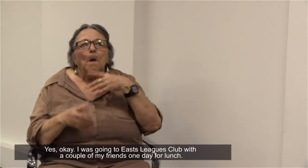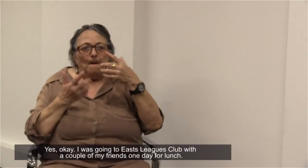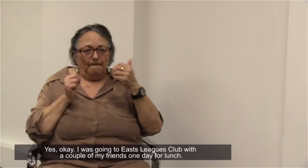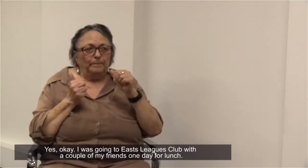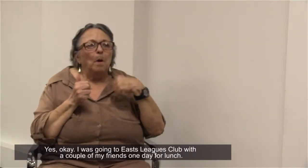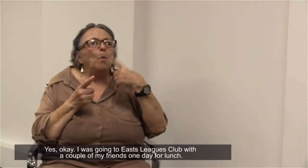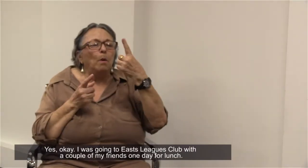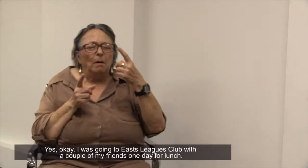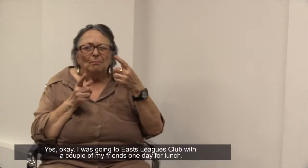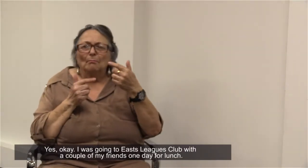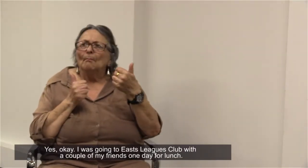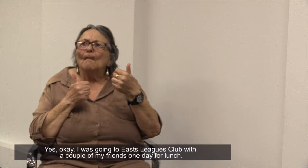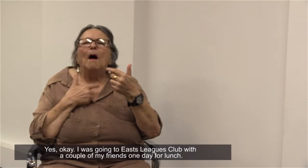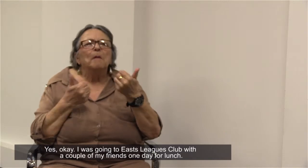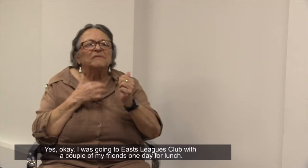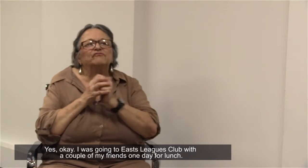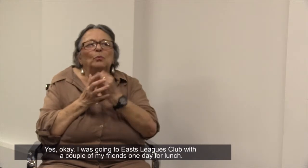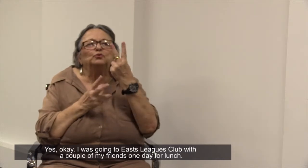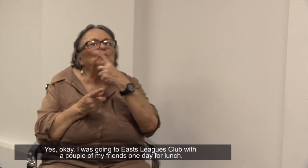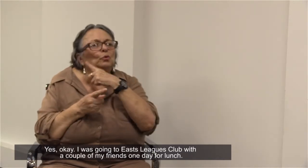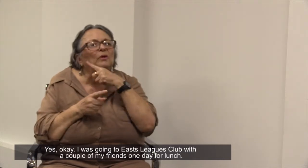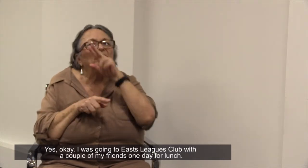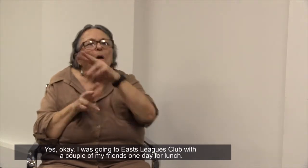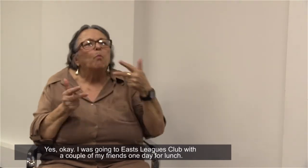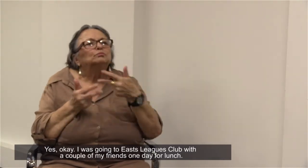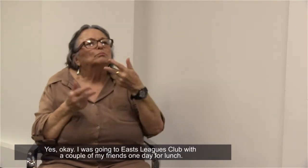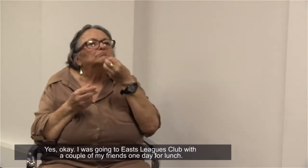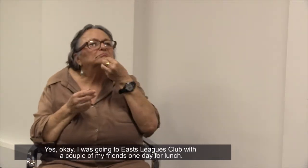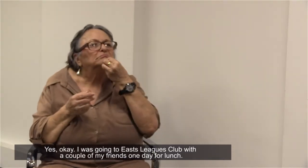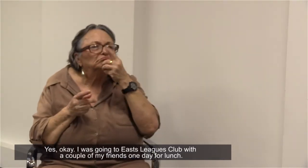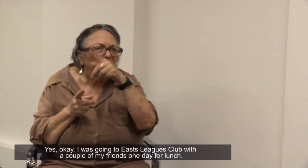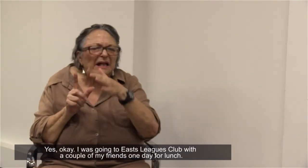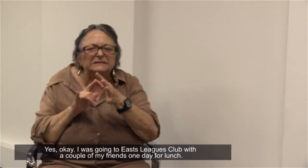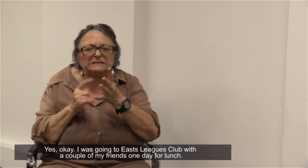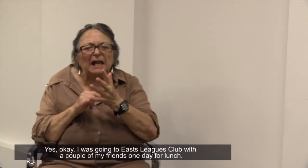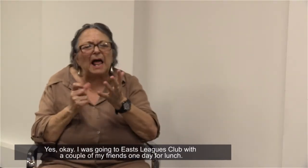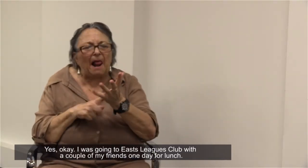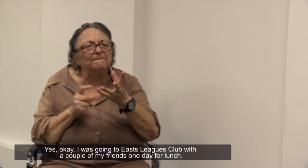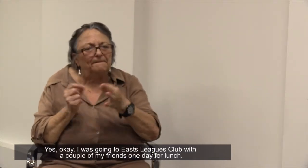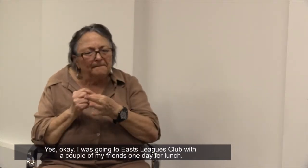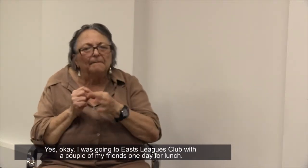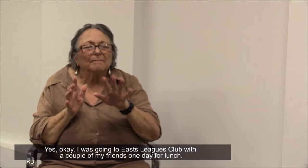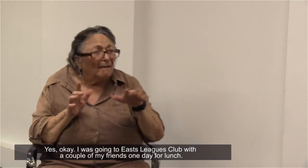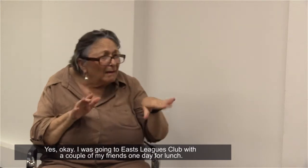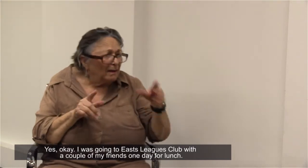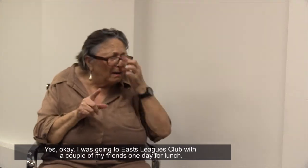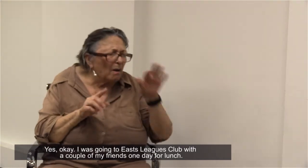Yes. Okay, I was going to East Leagues Club with a couple of my friends one day for lunch.